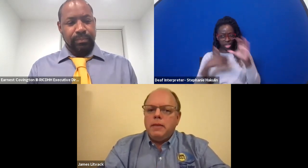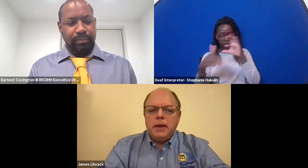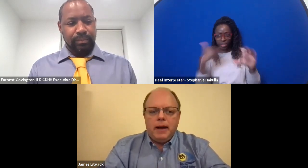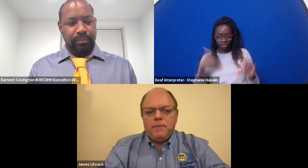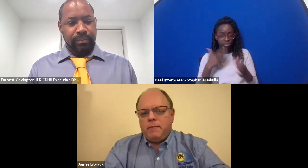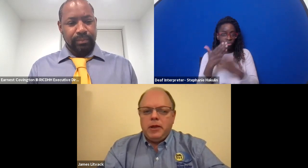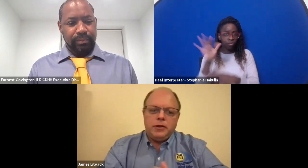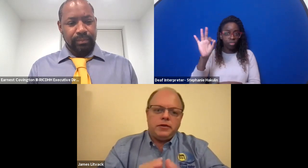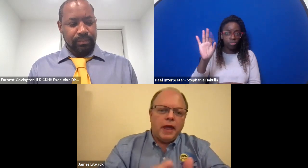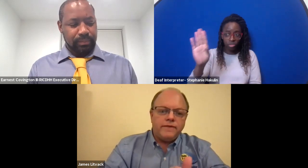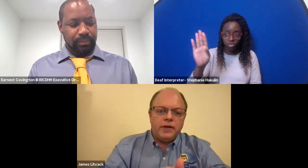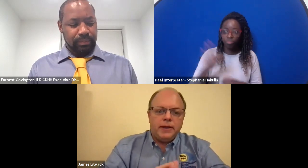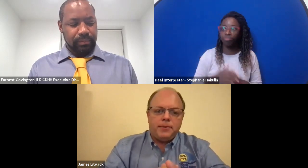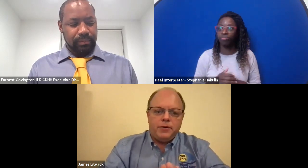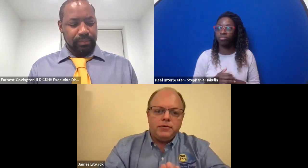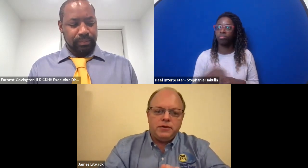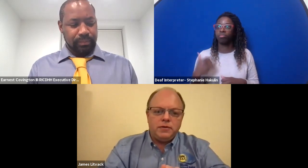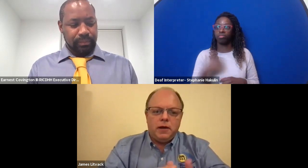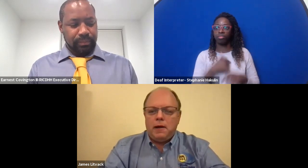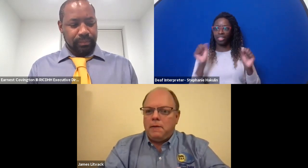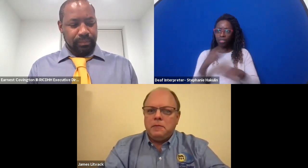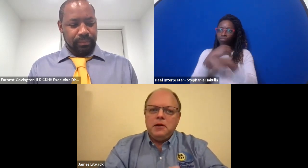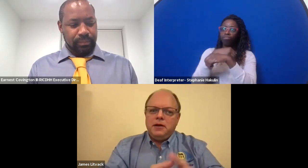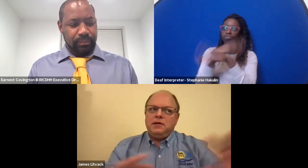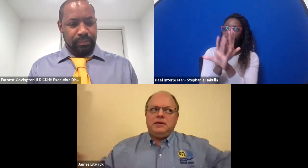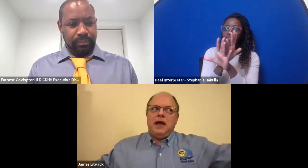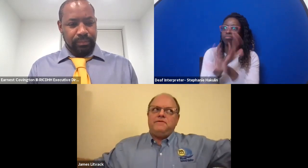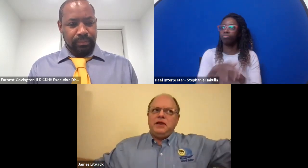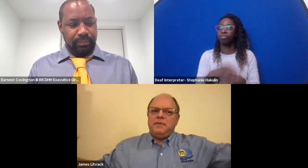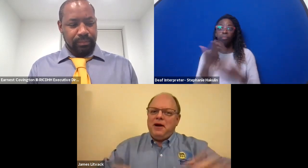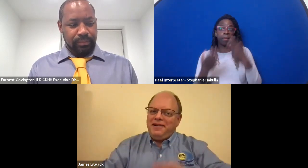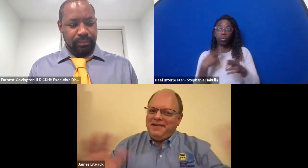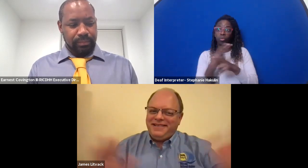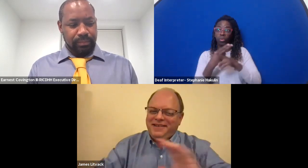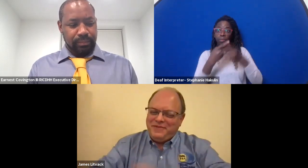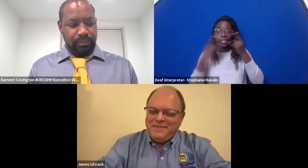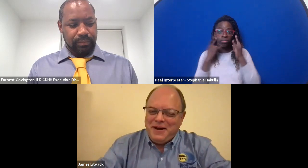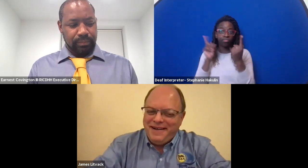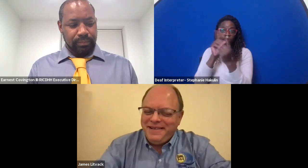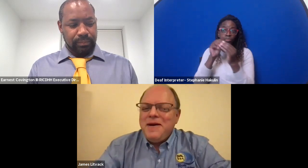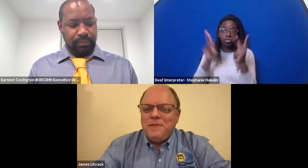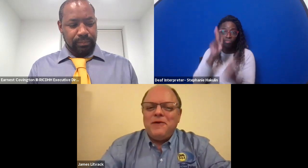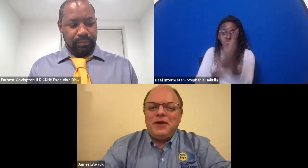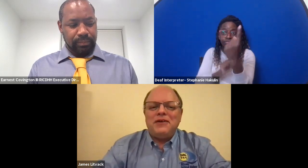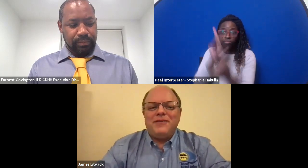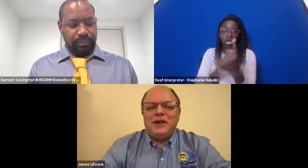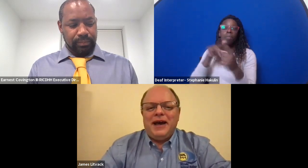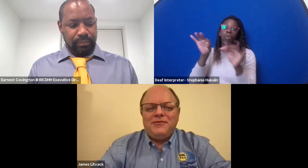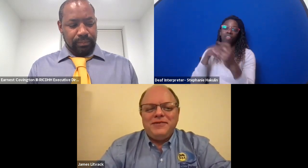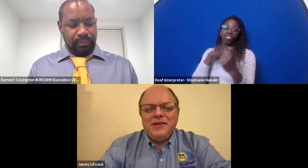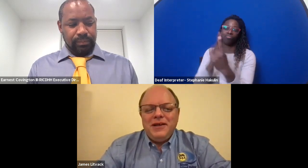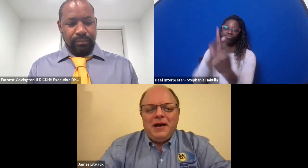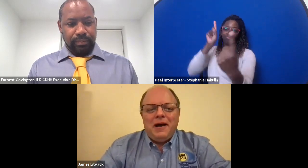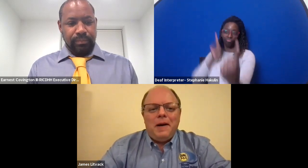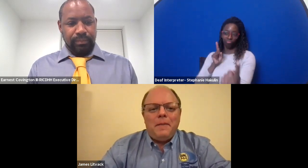to meet up either safely in person, 10 feet apart, 6 feet apart. We'll figure something